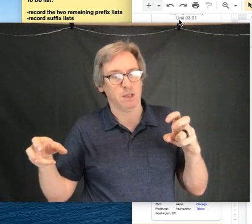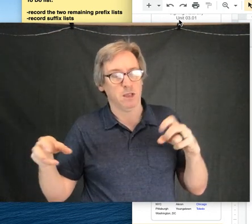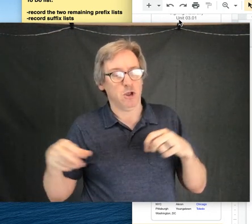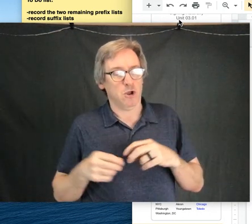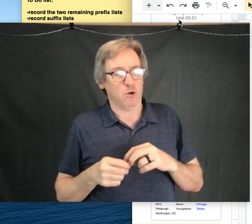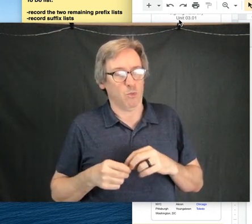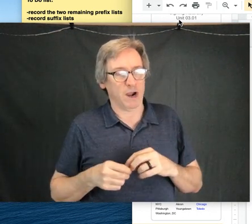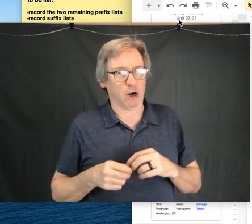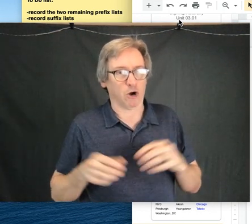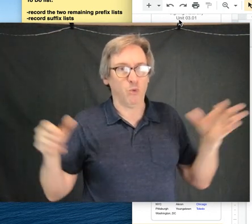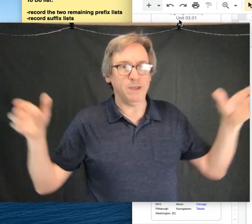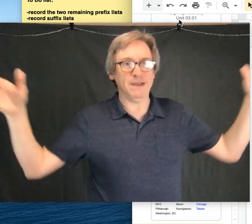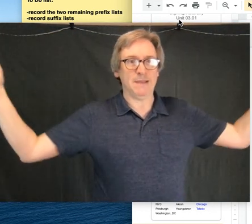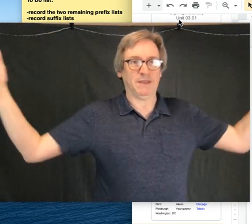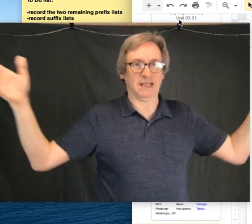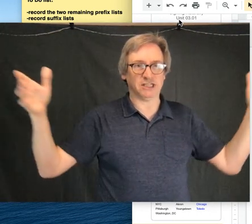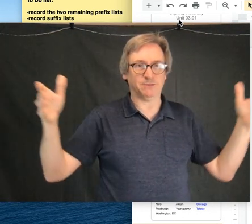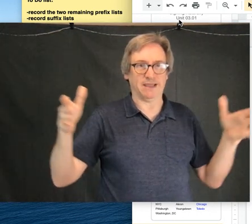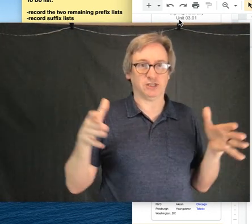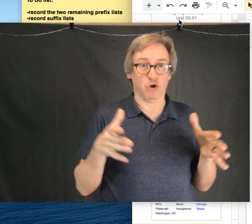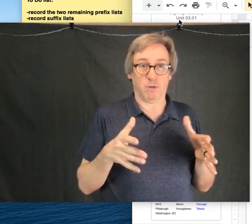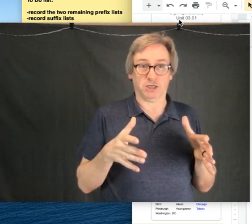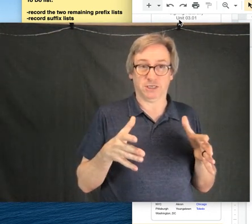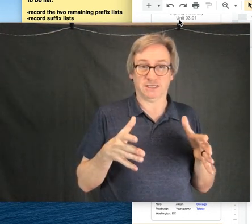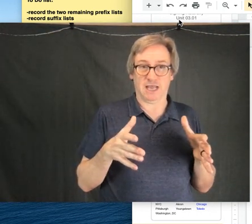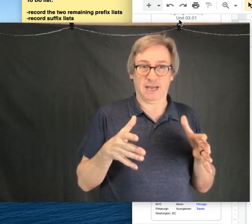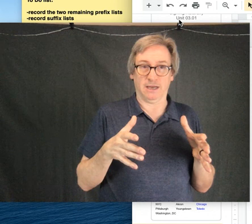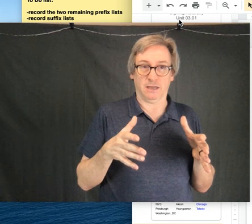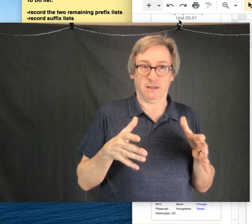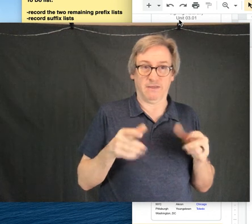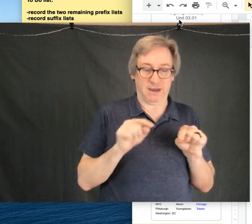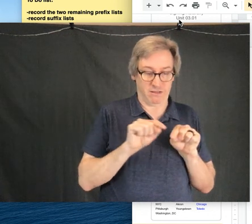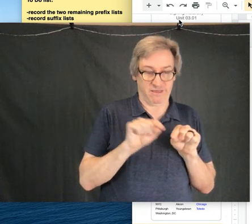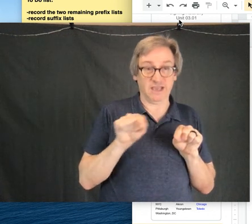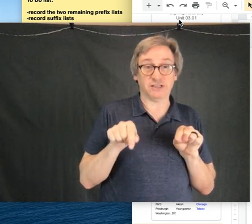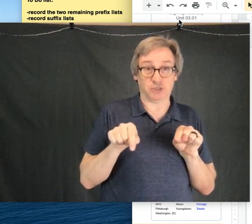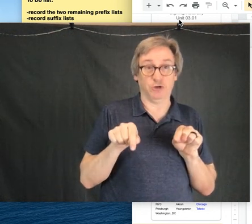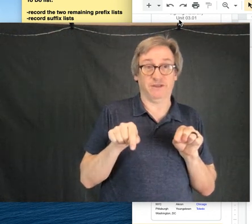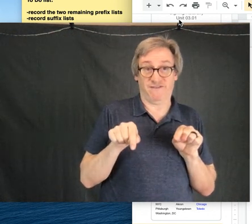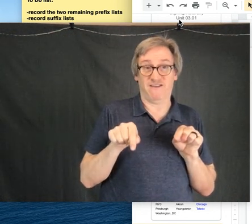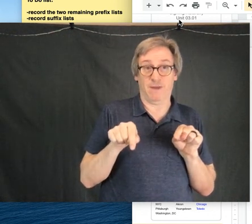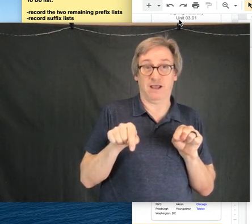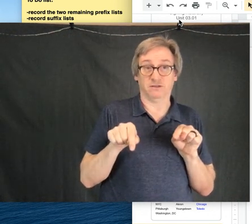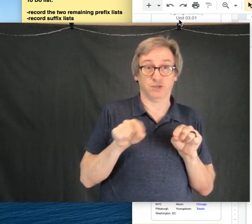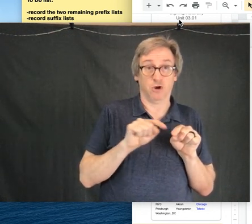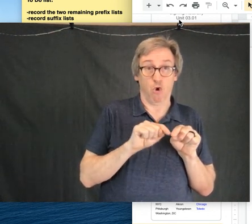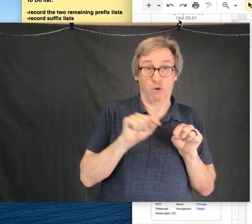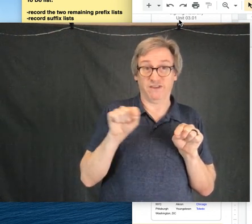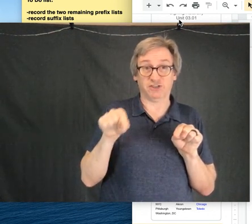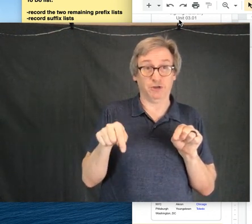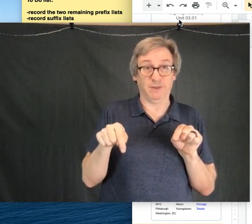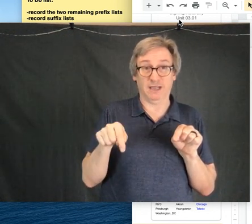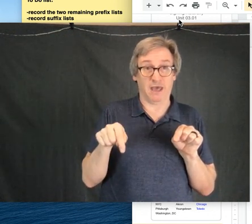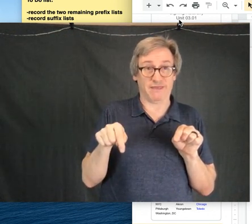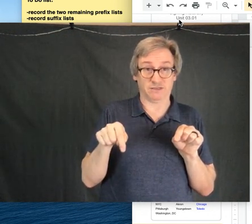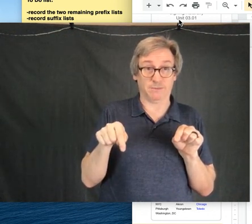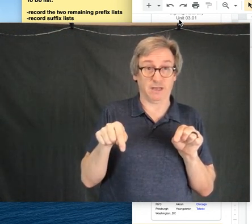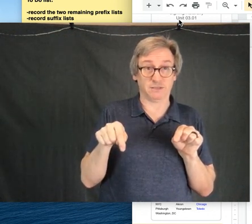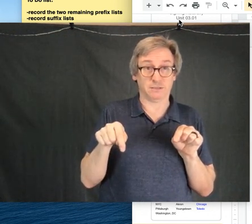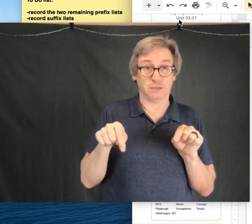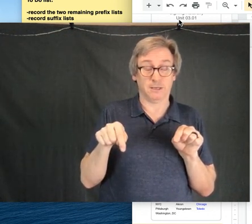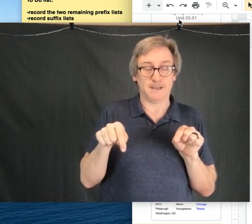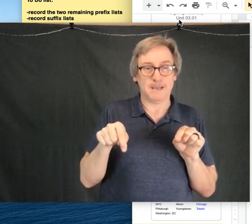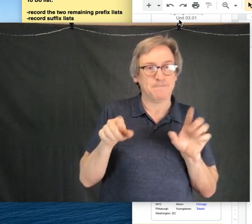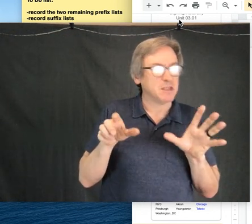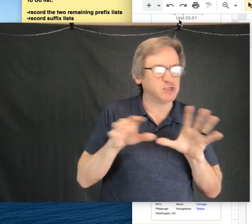time where we manipulate space so much in sign that this could be 5 miles or this could be 1,000